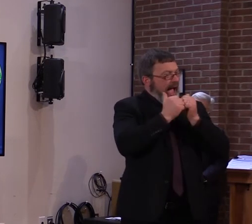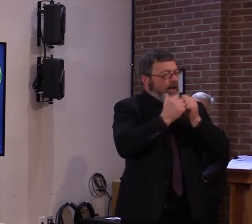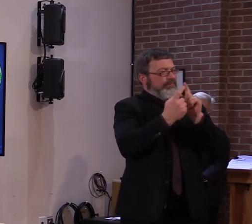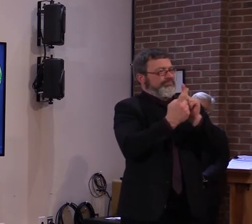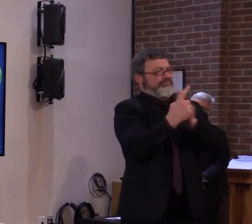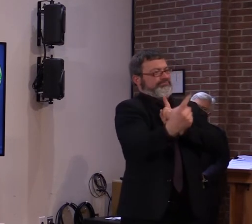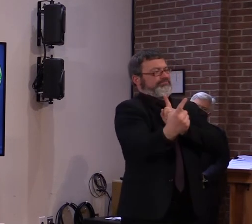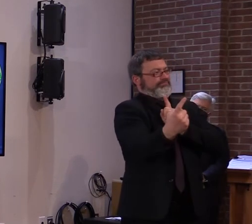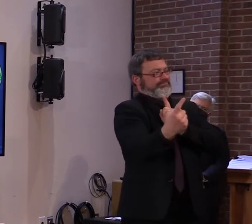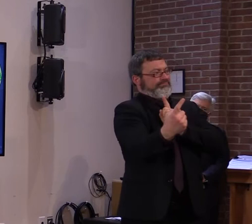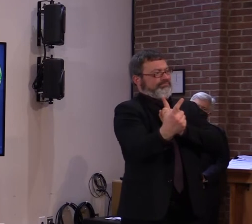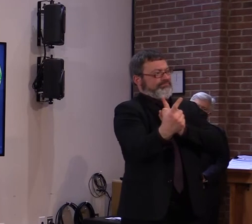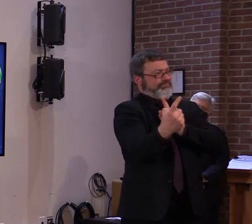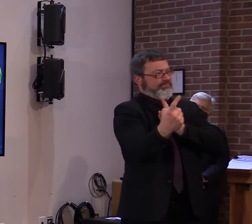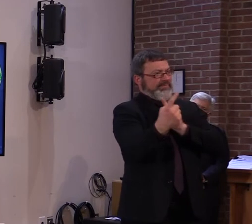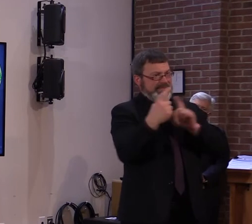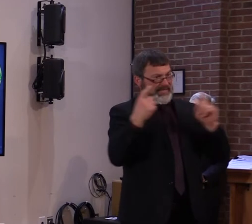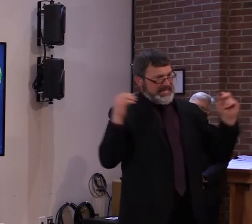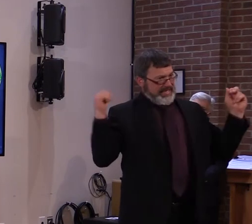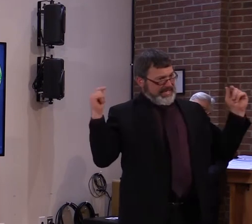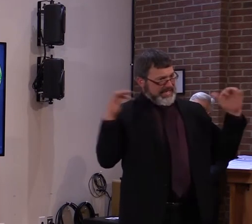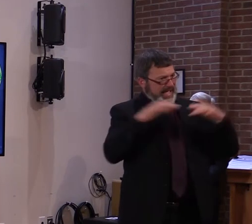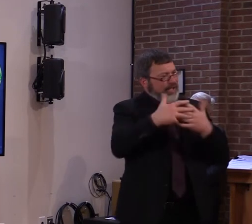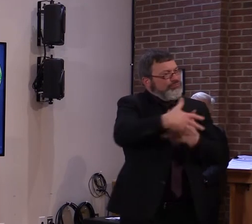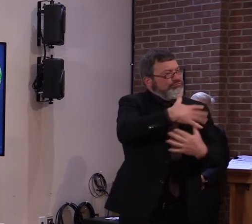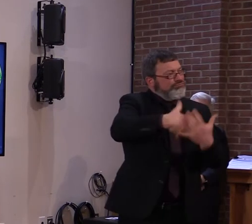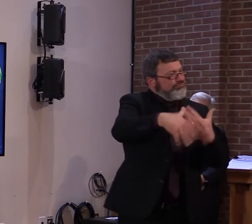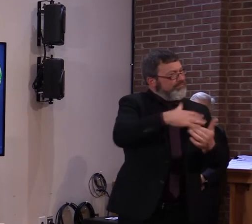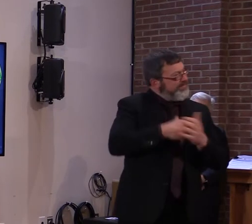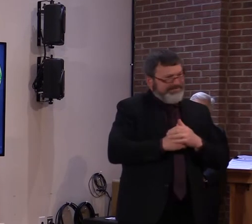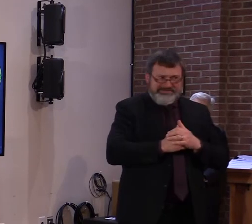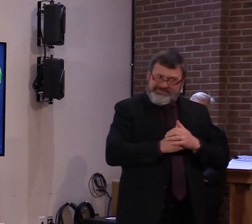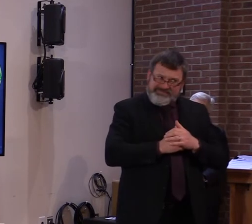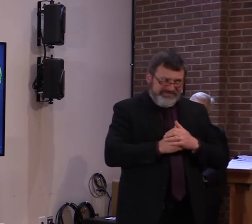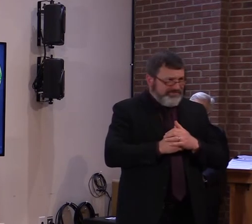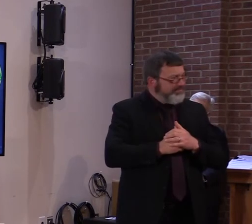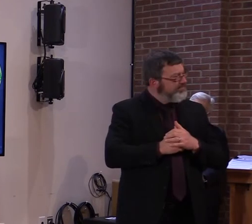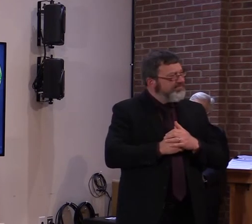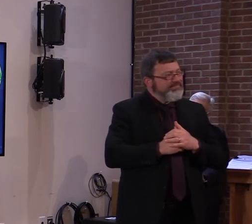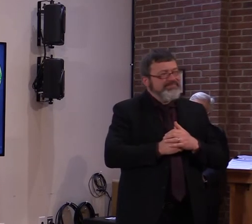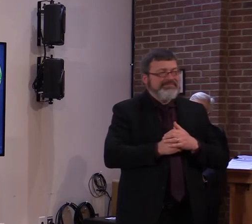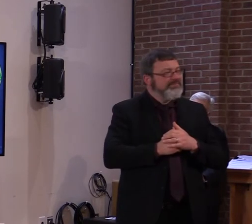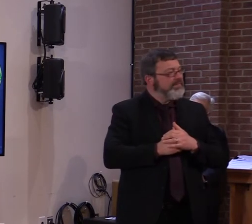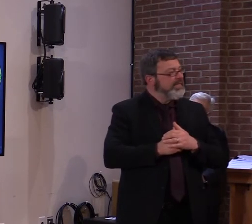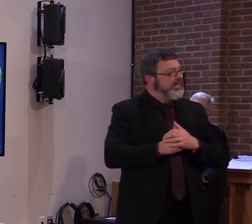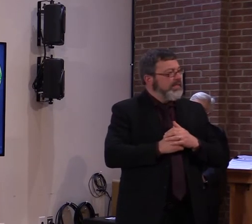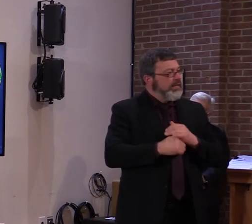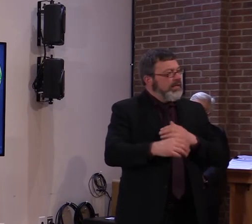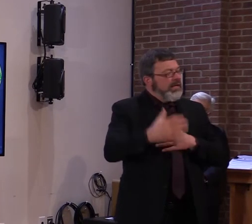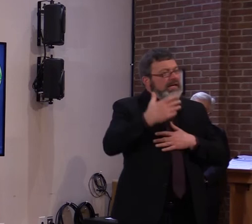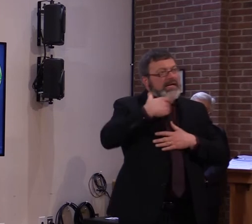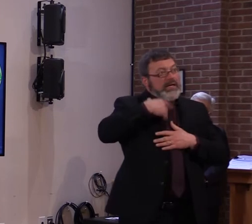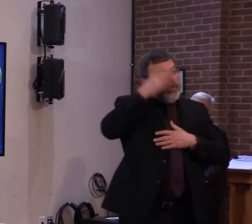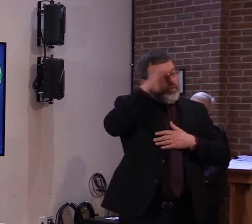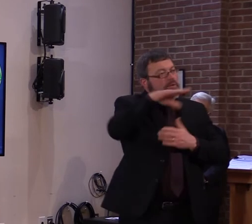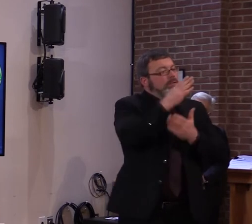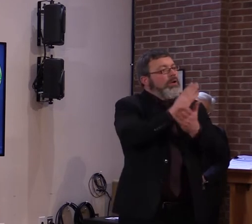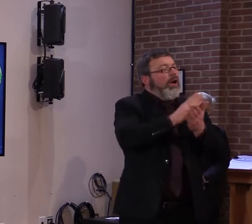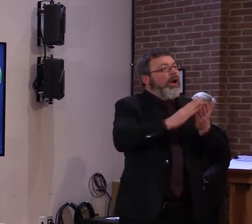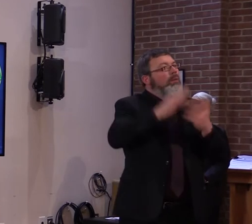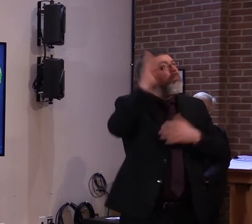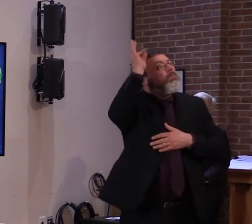facilities and other work sites are innocently and unintentionally able to bring the virus into those